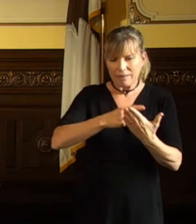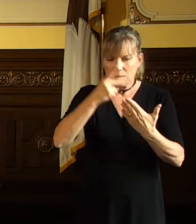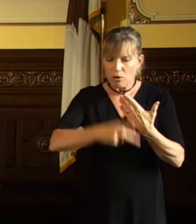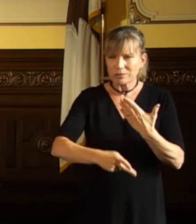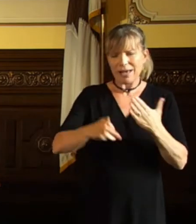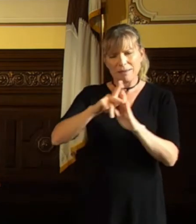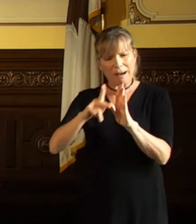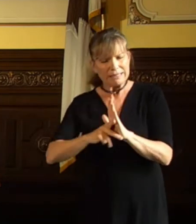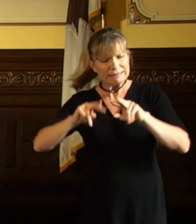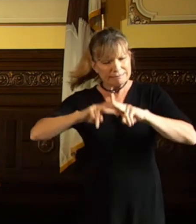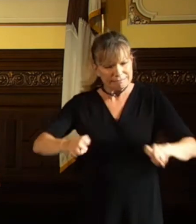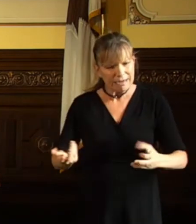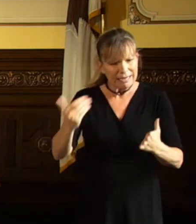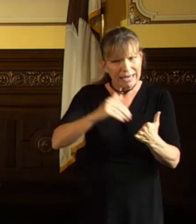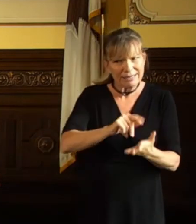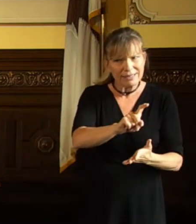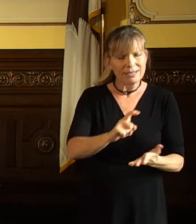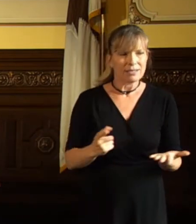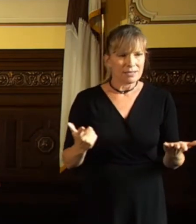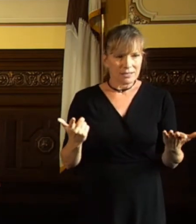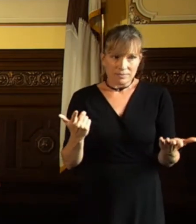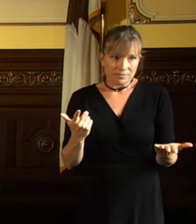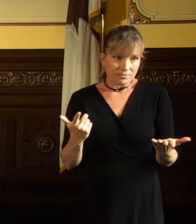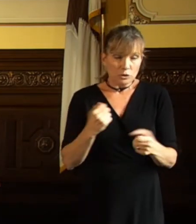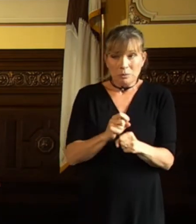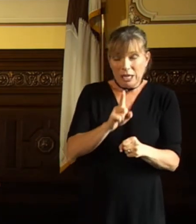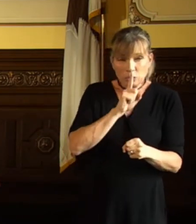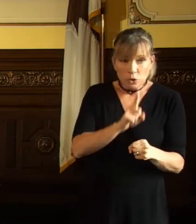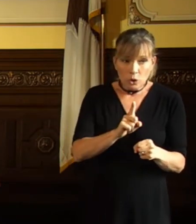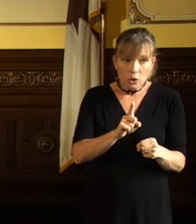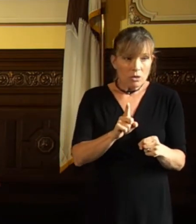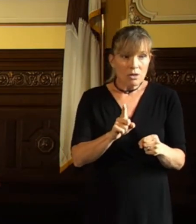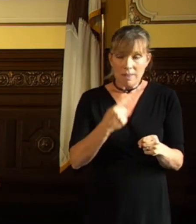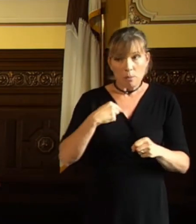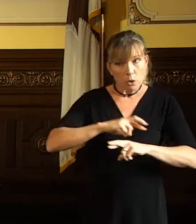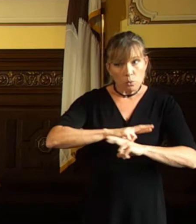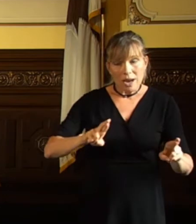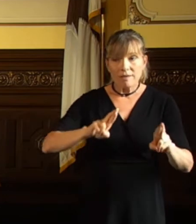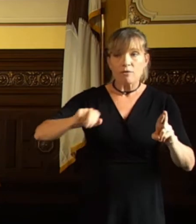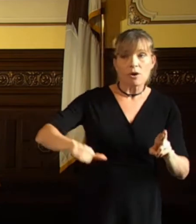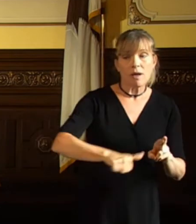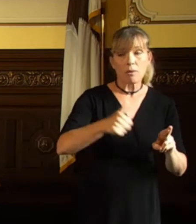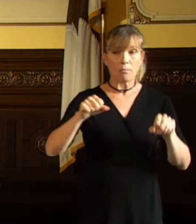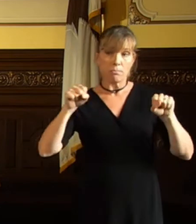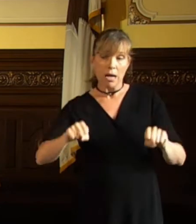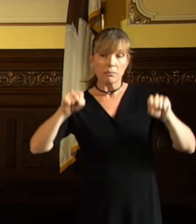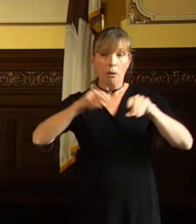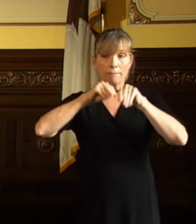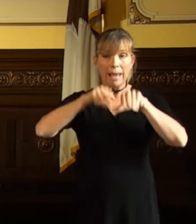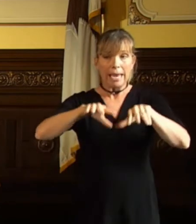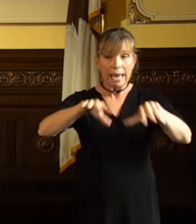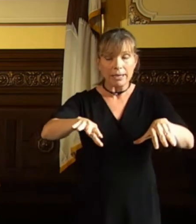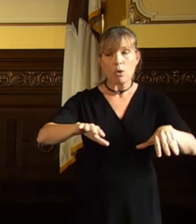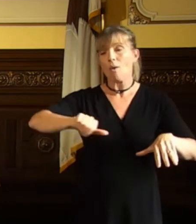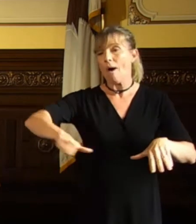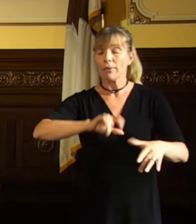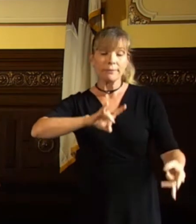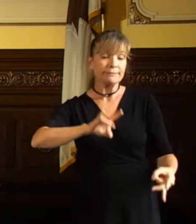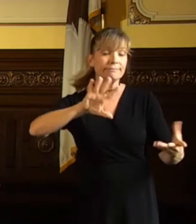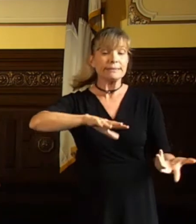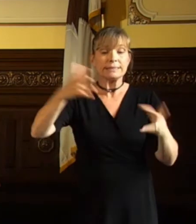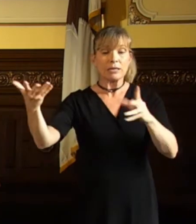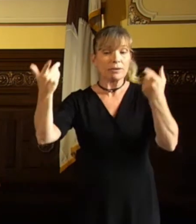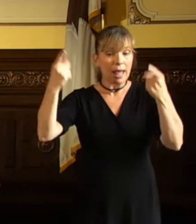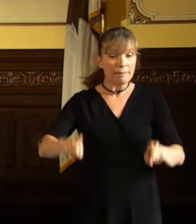and the policies that have been in place to, you know, ensure that we're ready for any other possible pandemics or any other disasters that may be